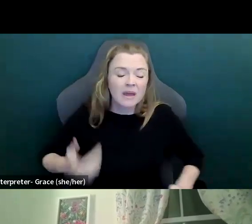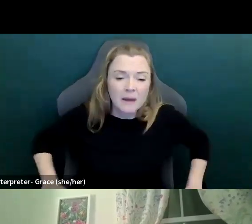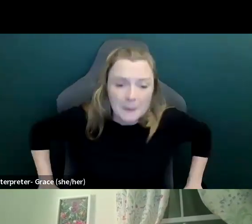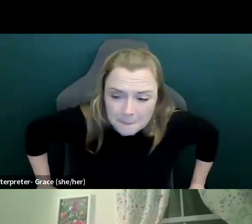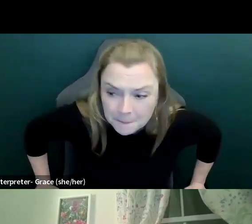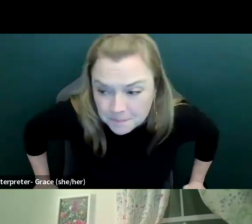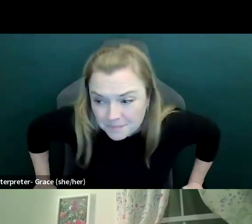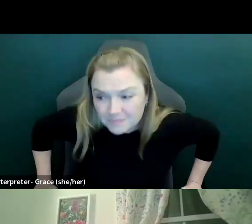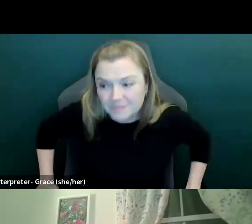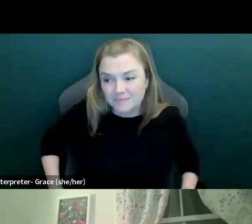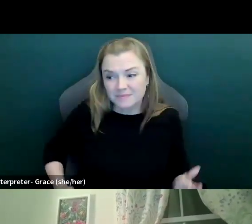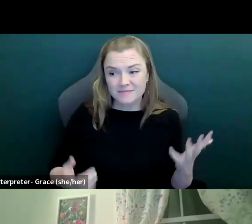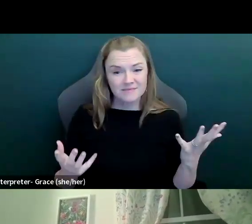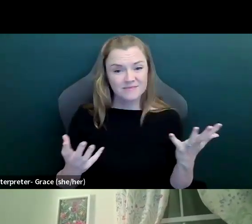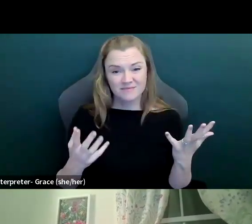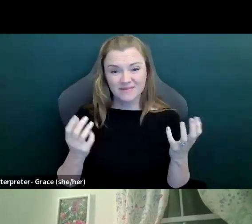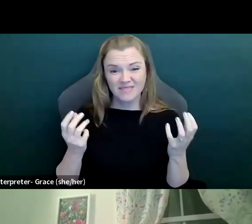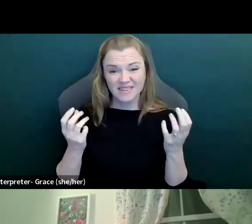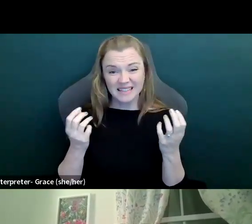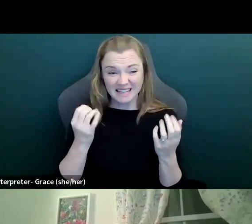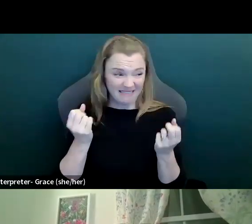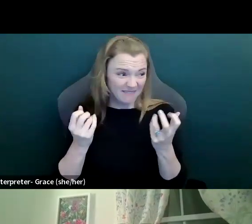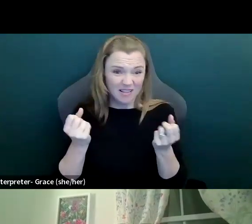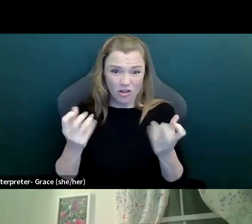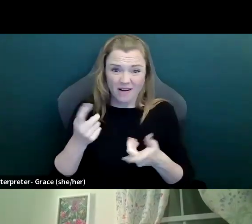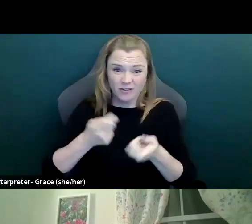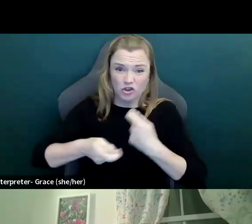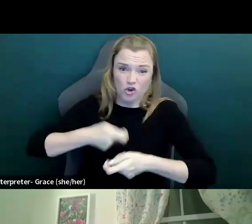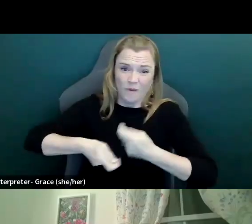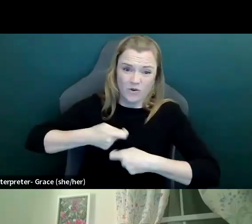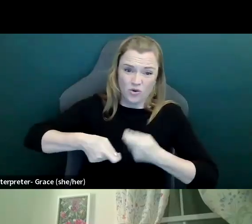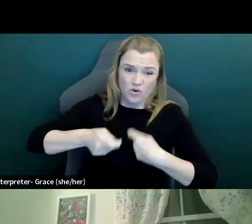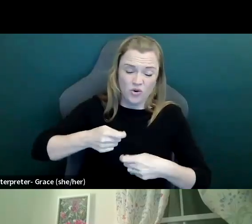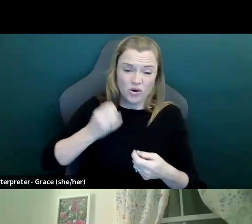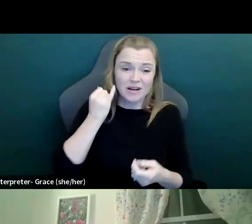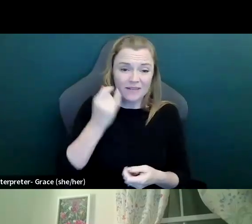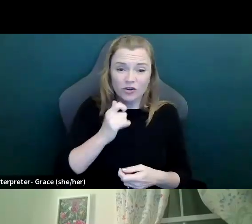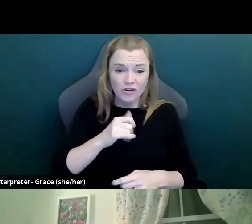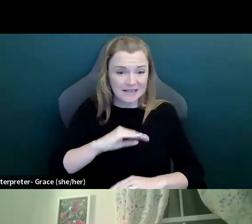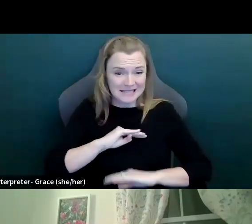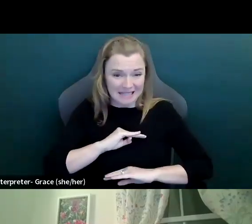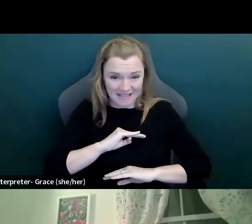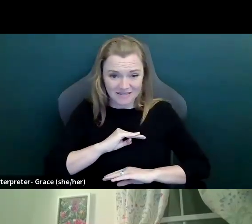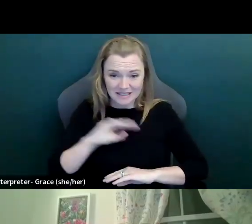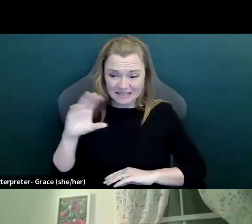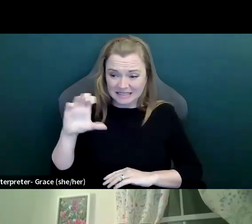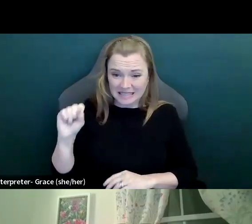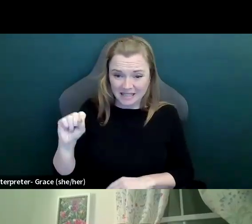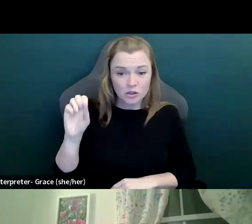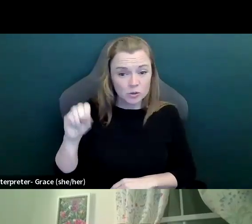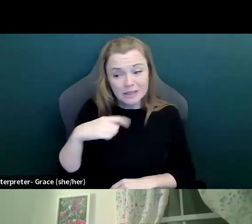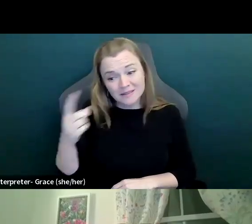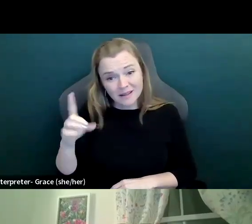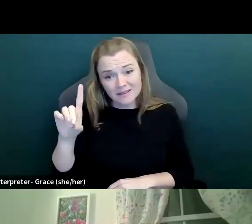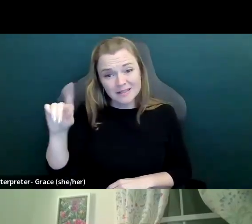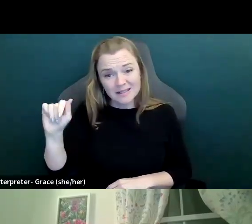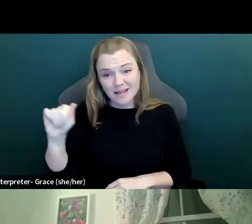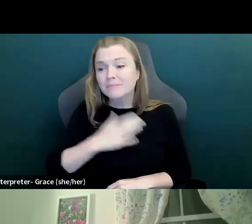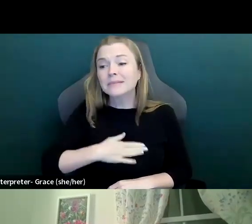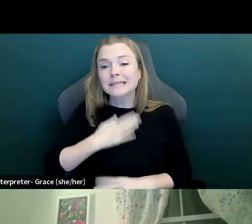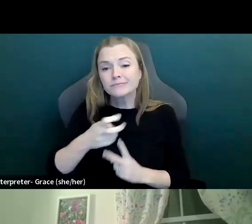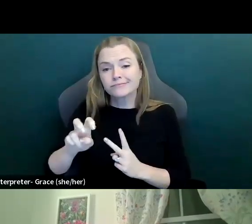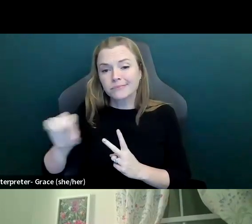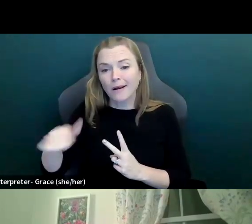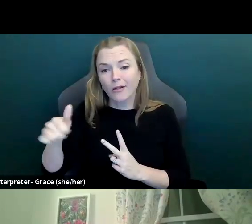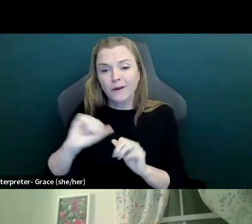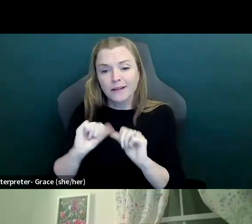turnover. If you are not satisfied with your CCS, you can tell the DDA to please find a new agency, or